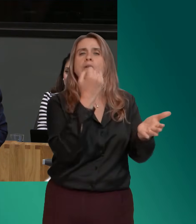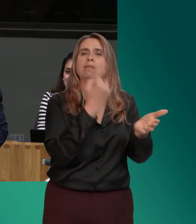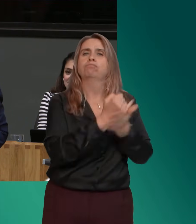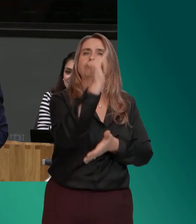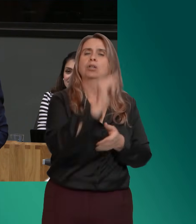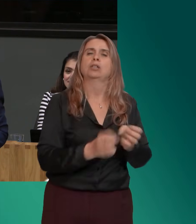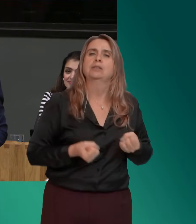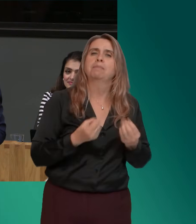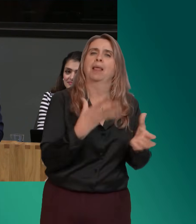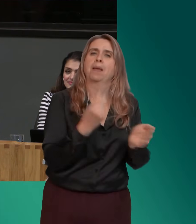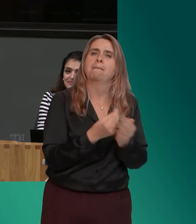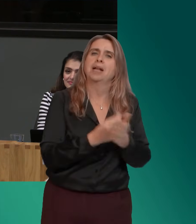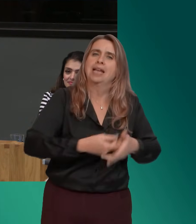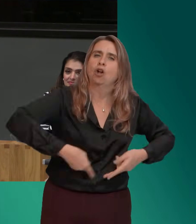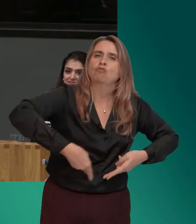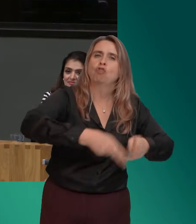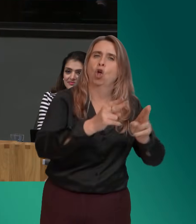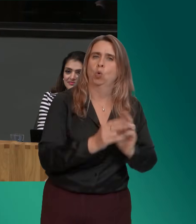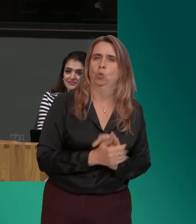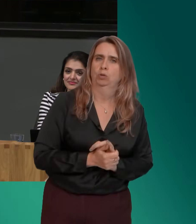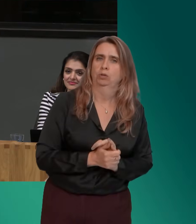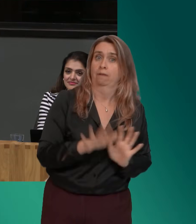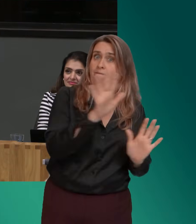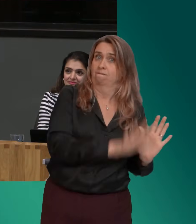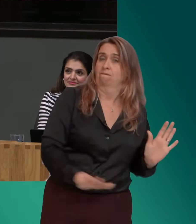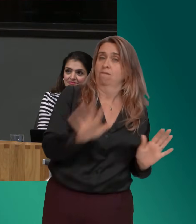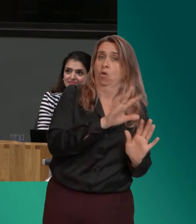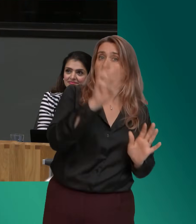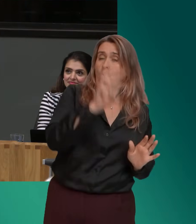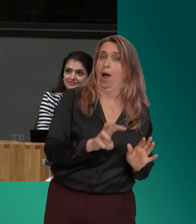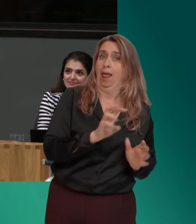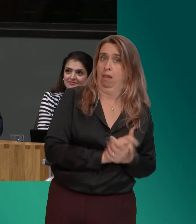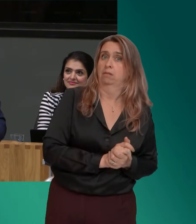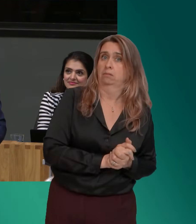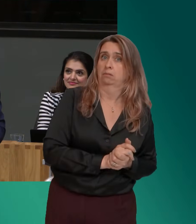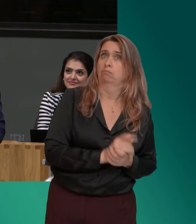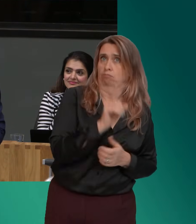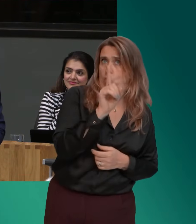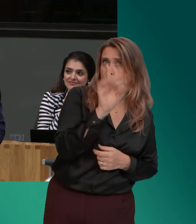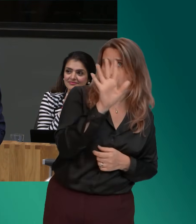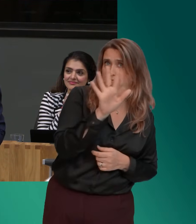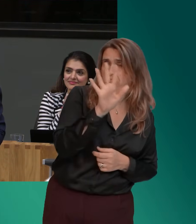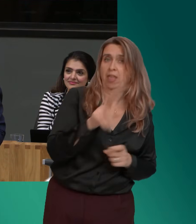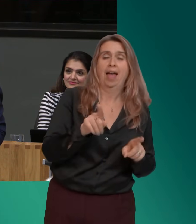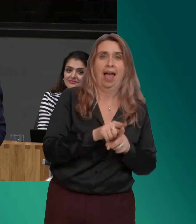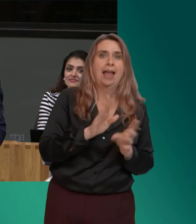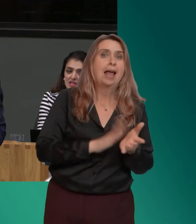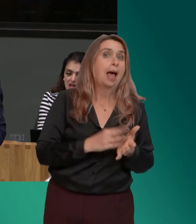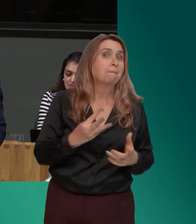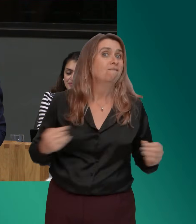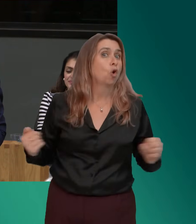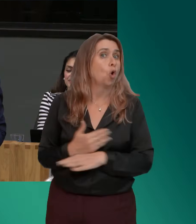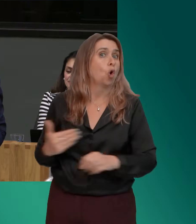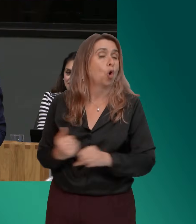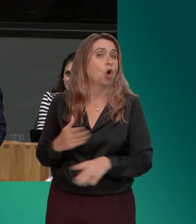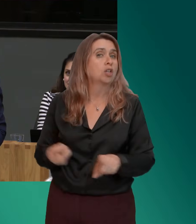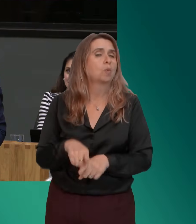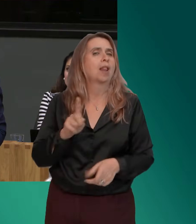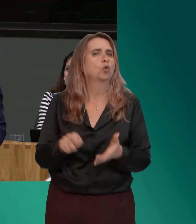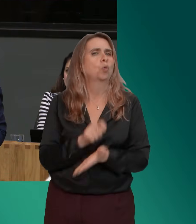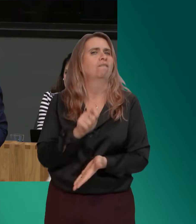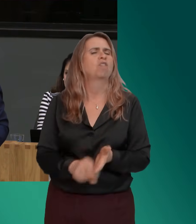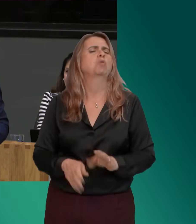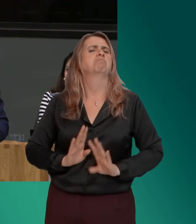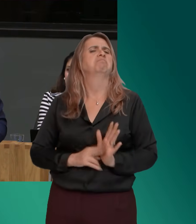roads infrastructure across the country, not just in North Wales, but also, of course, on the M4 corridor in the south